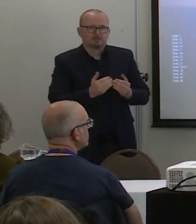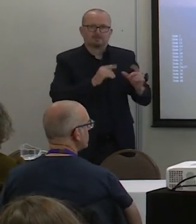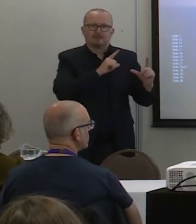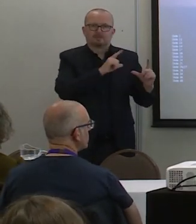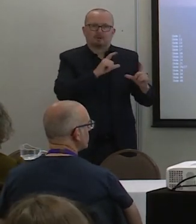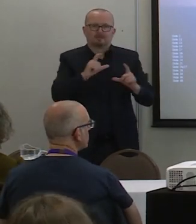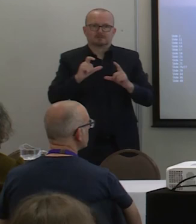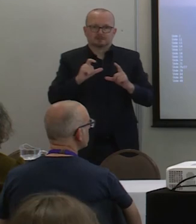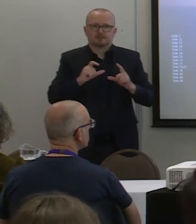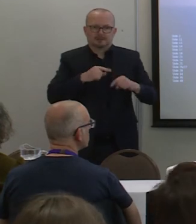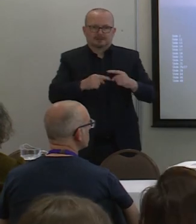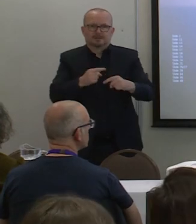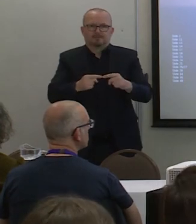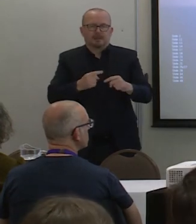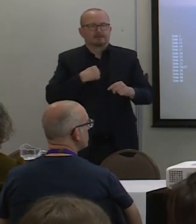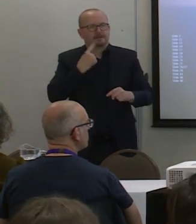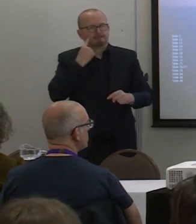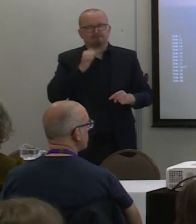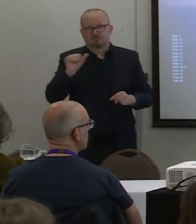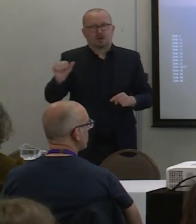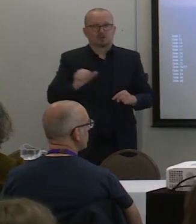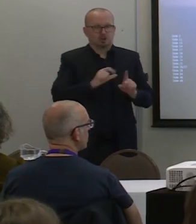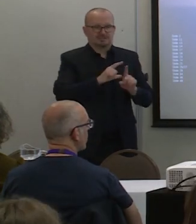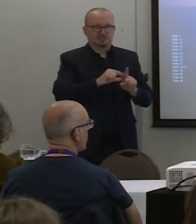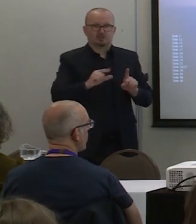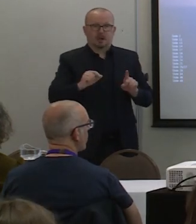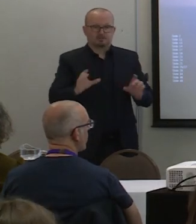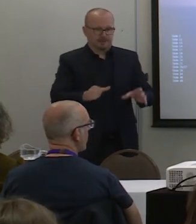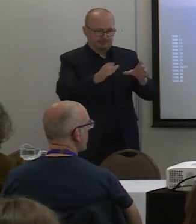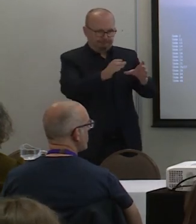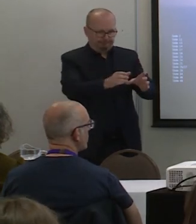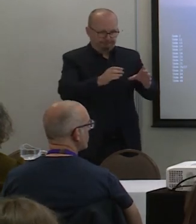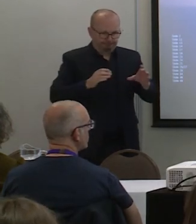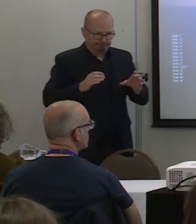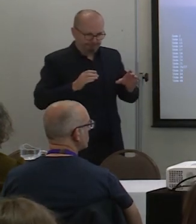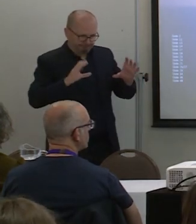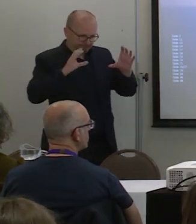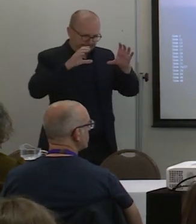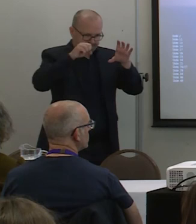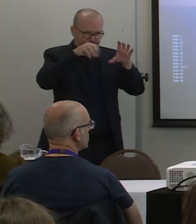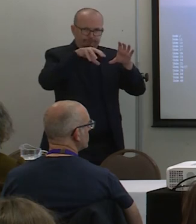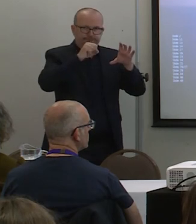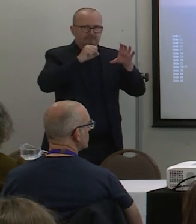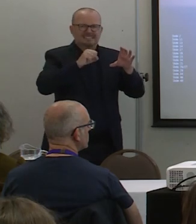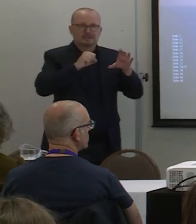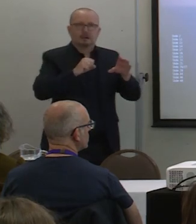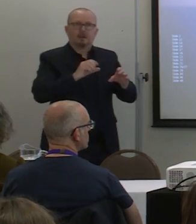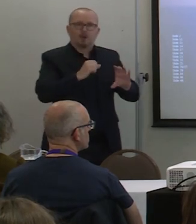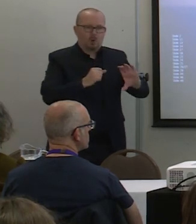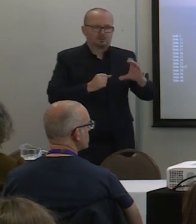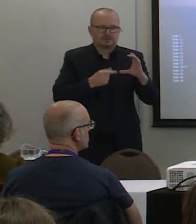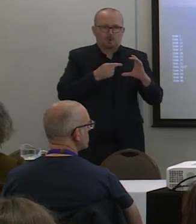no longer think of digitization as putting an object down in front of something, and to start thinking about it, how you can make it into something